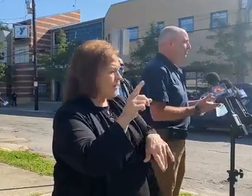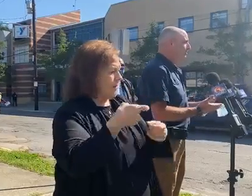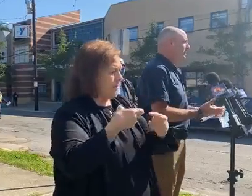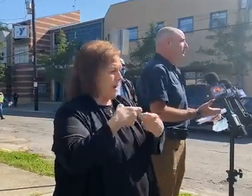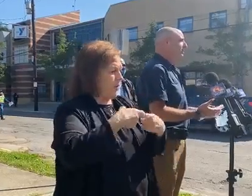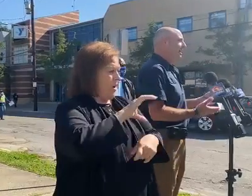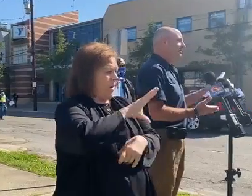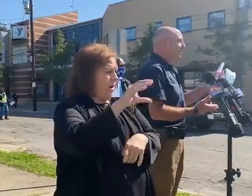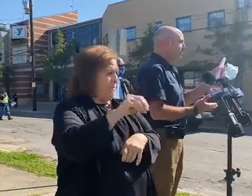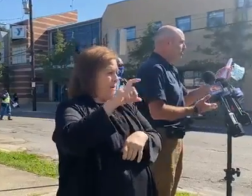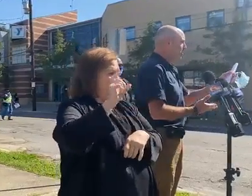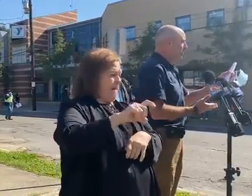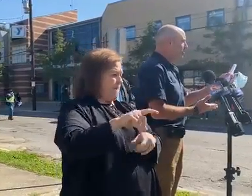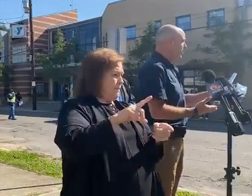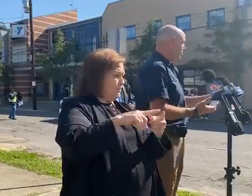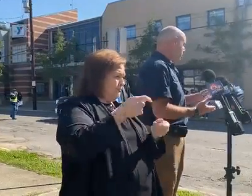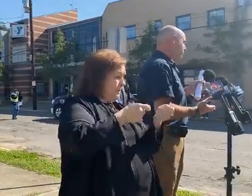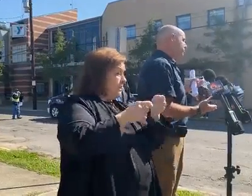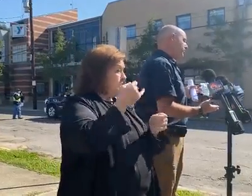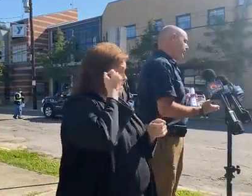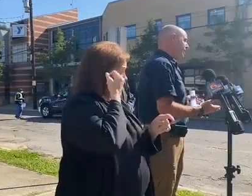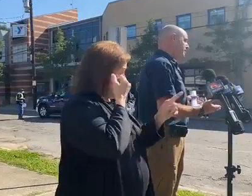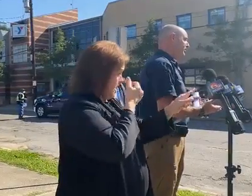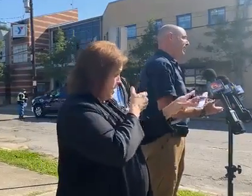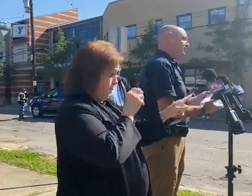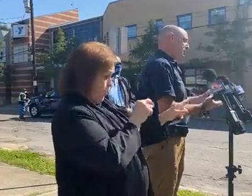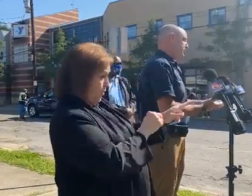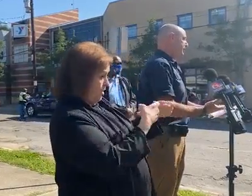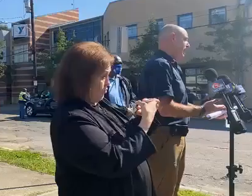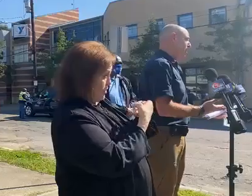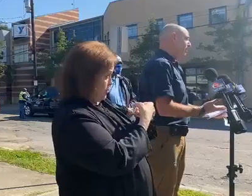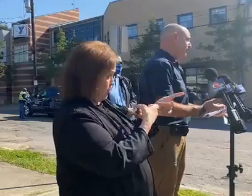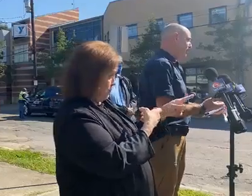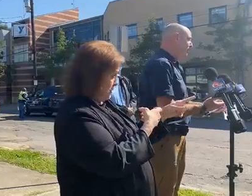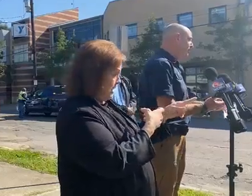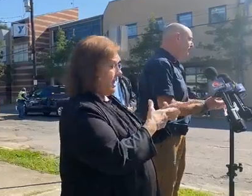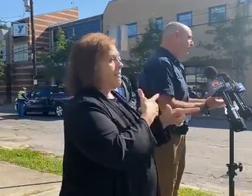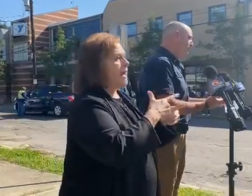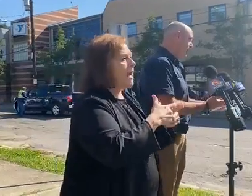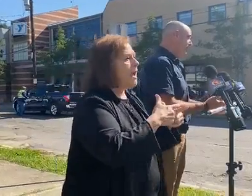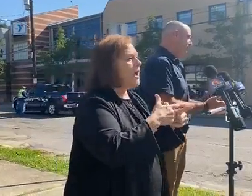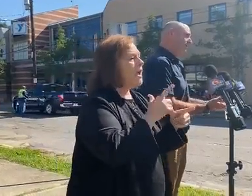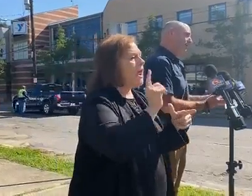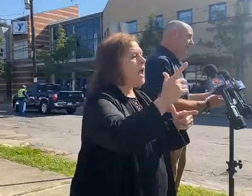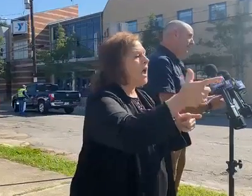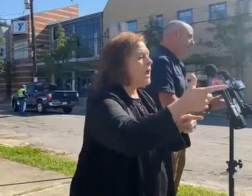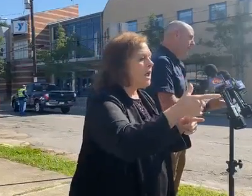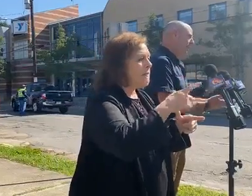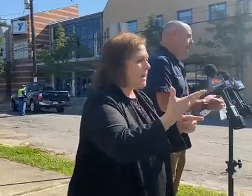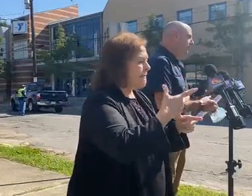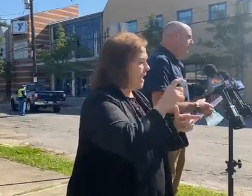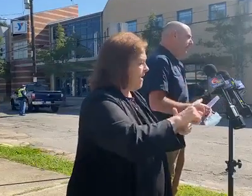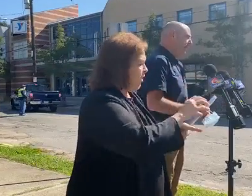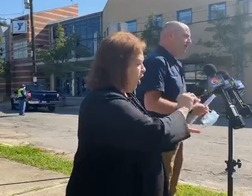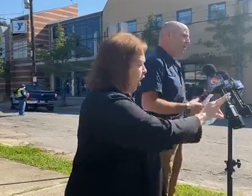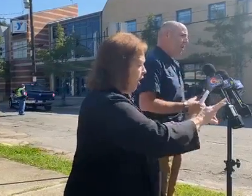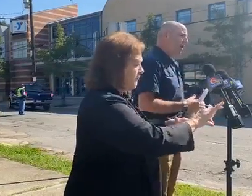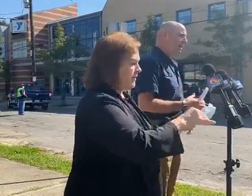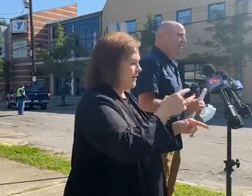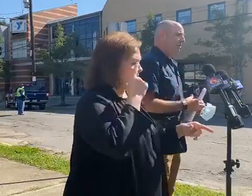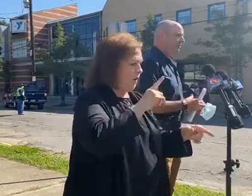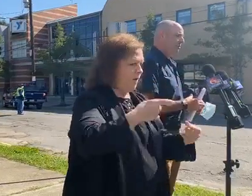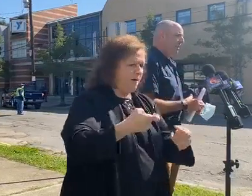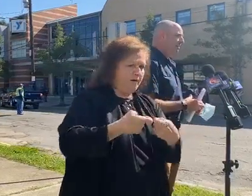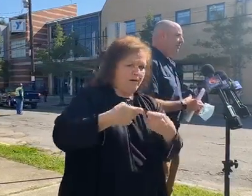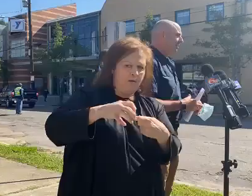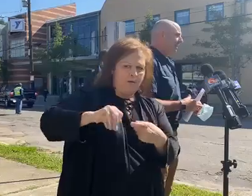do. And sometimes even after they've restored you, in order to restore your neighbor, they have to turn the power off for a minute, for a little while. And so all